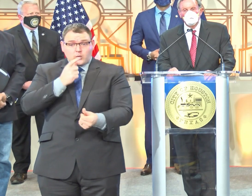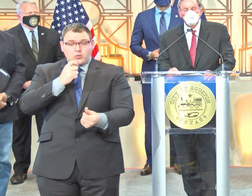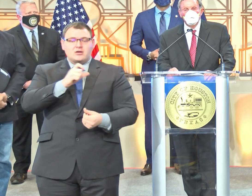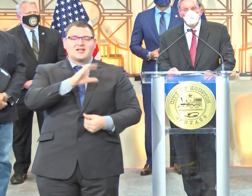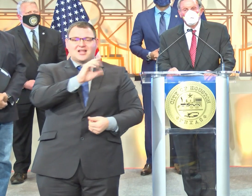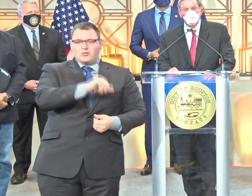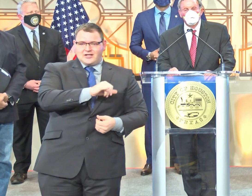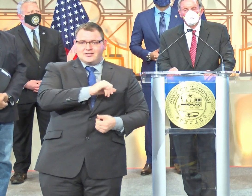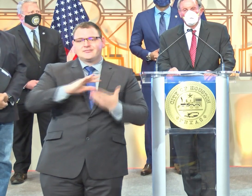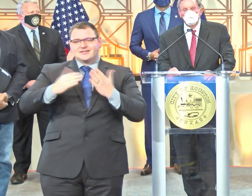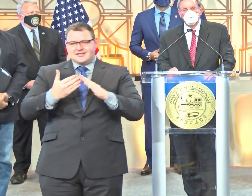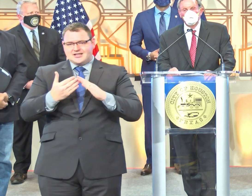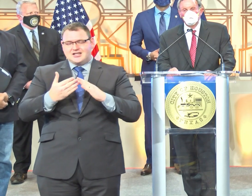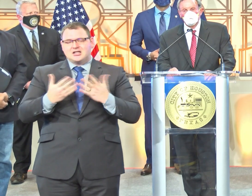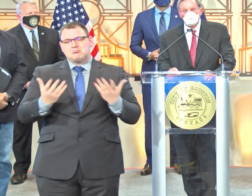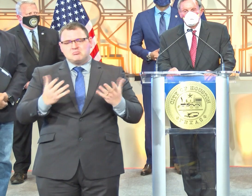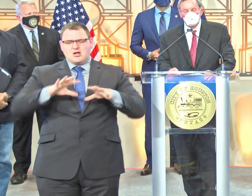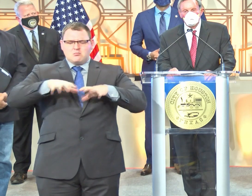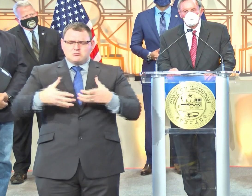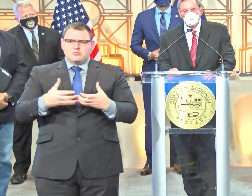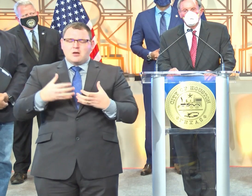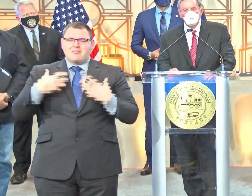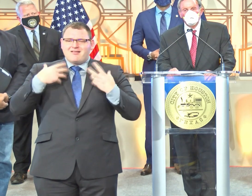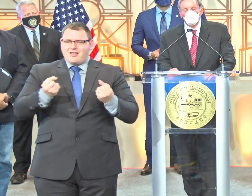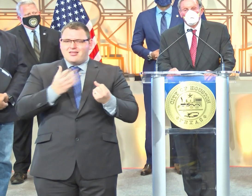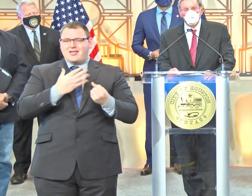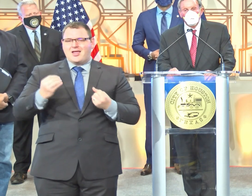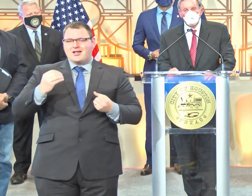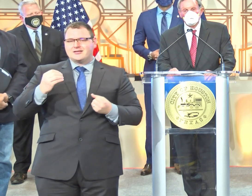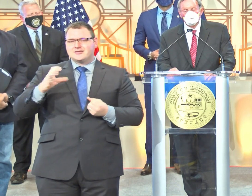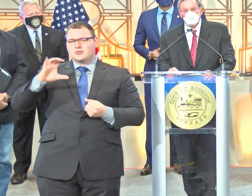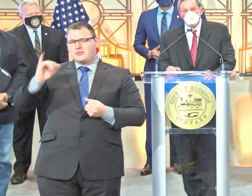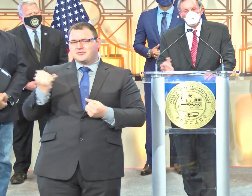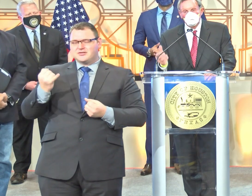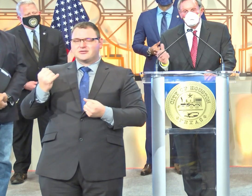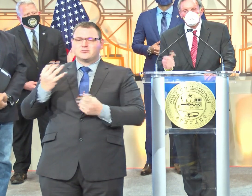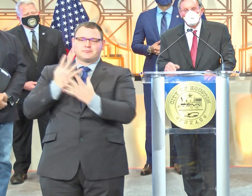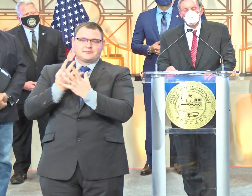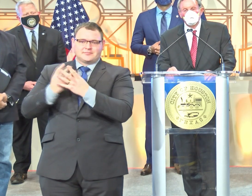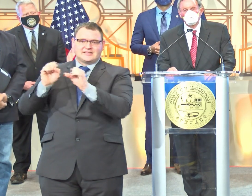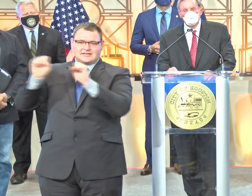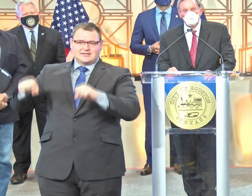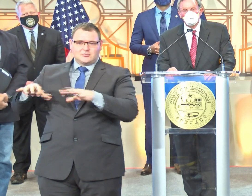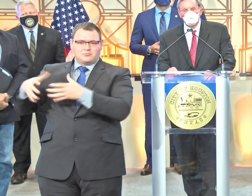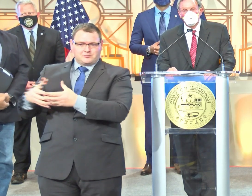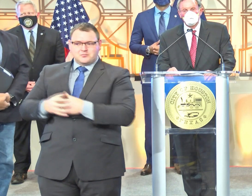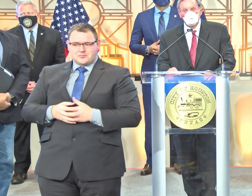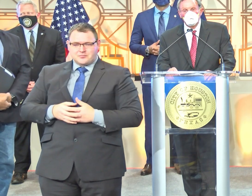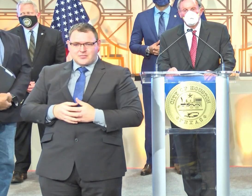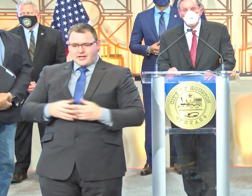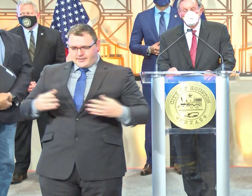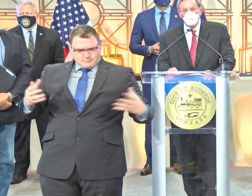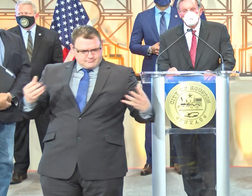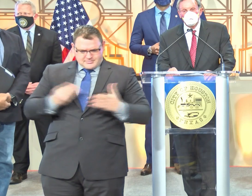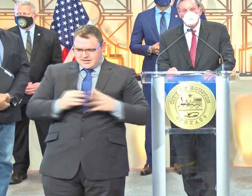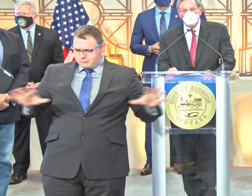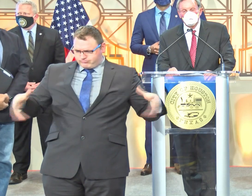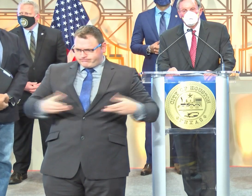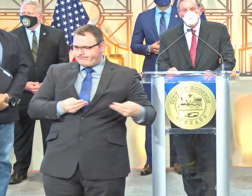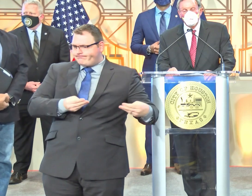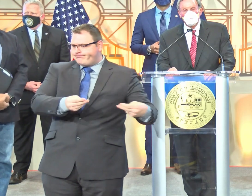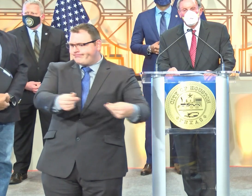the Department of Community, CSD department led by Josh Stuckey and Daphne Lamel. I mean, these folks have